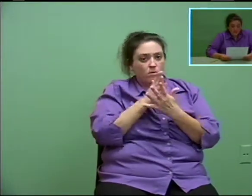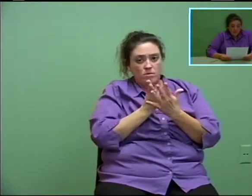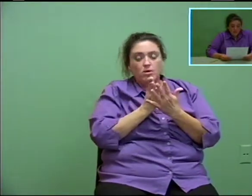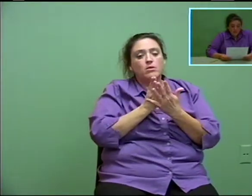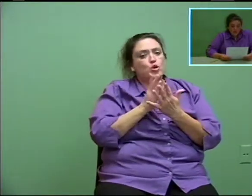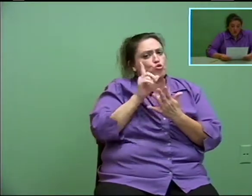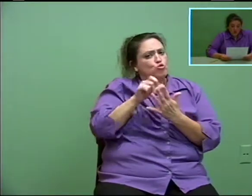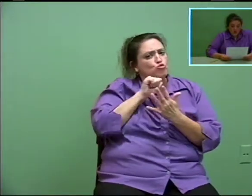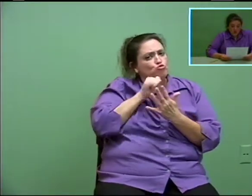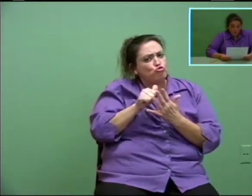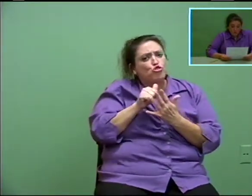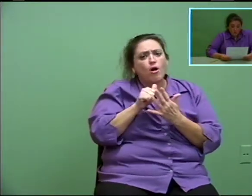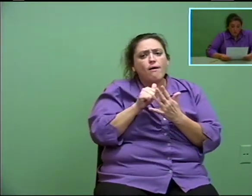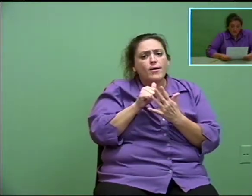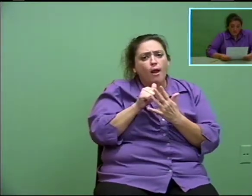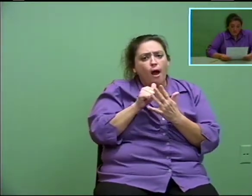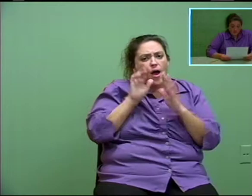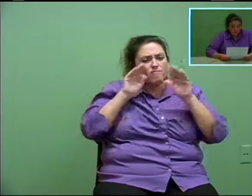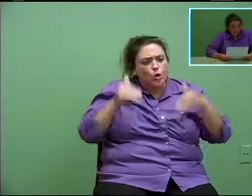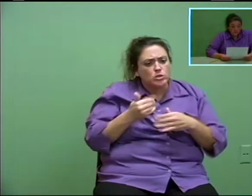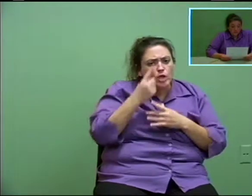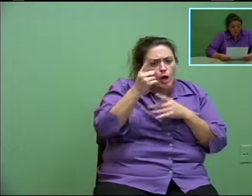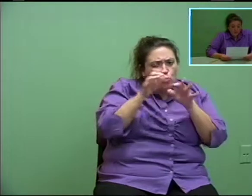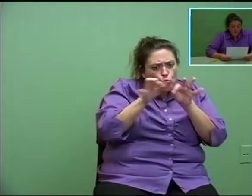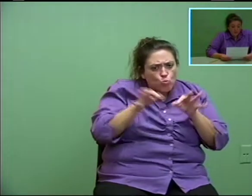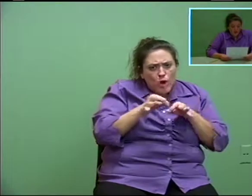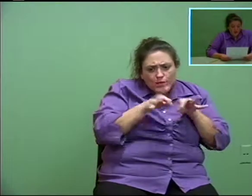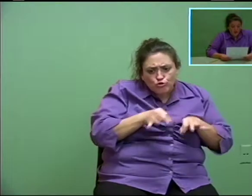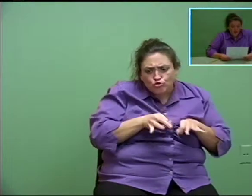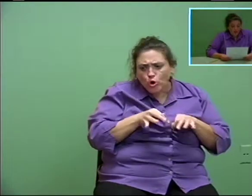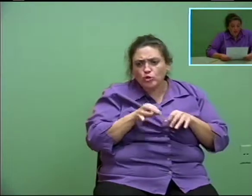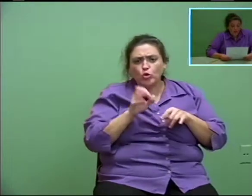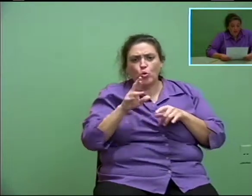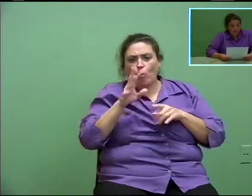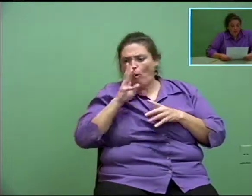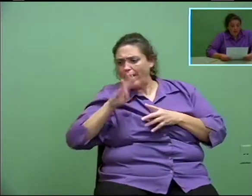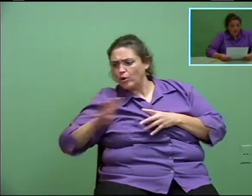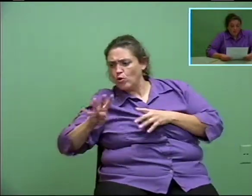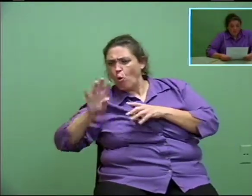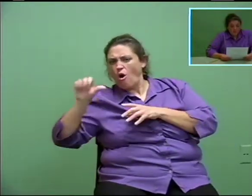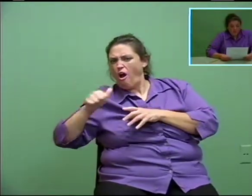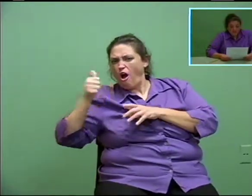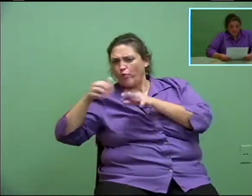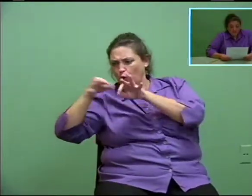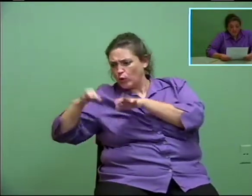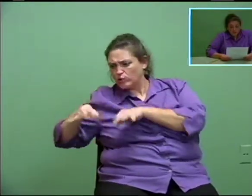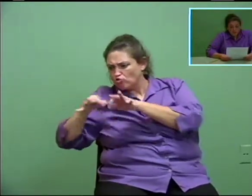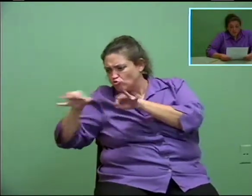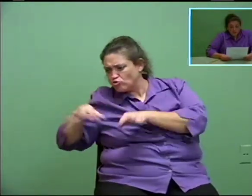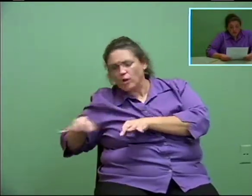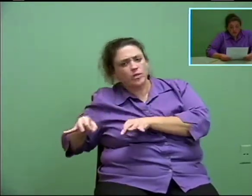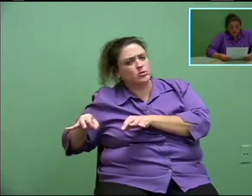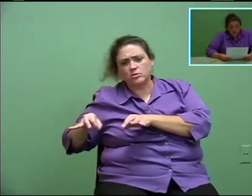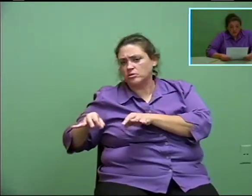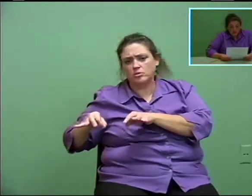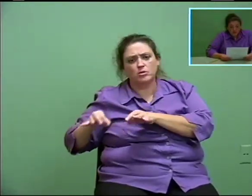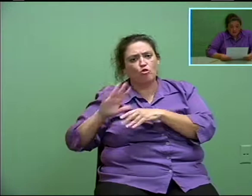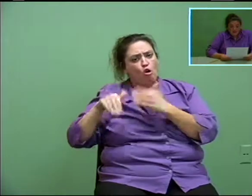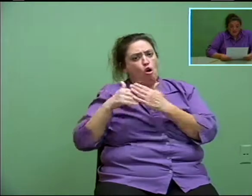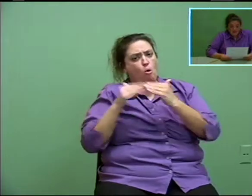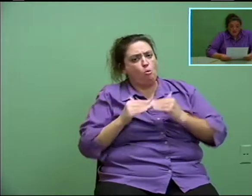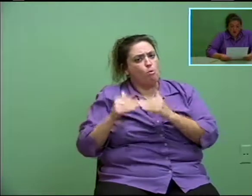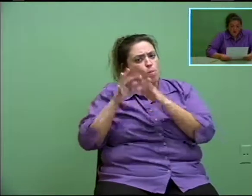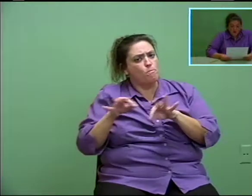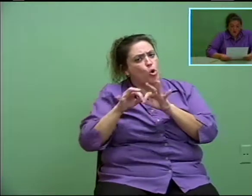out any one or more of them to the exclusion of another or others, but should consider each one in